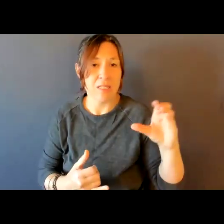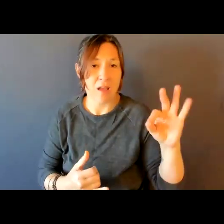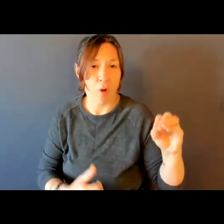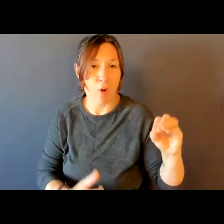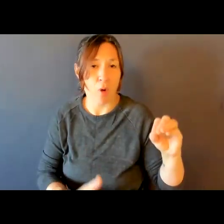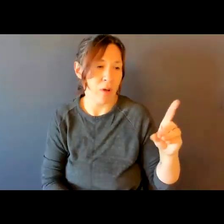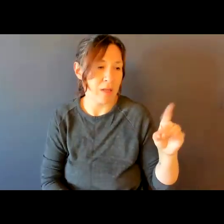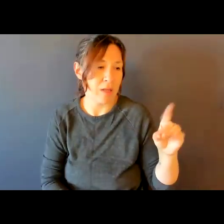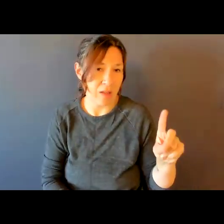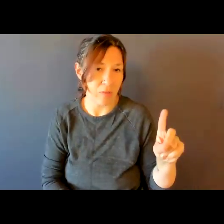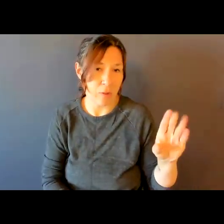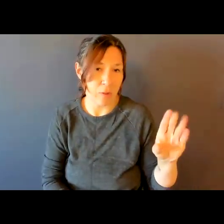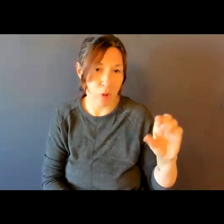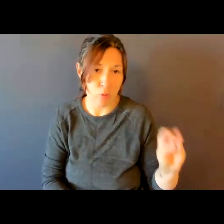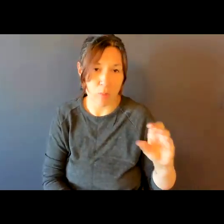have.